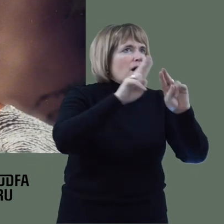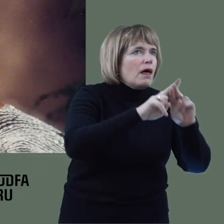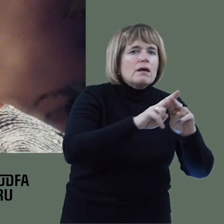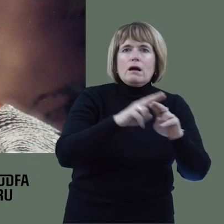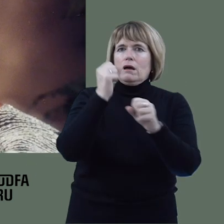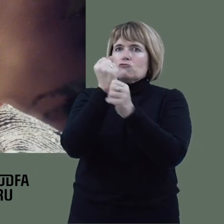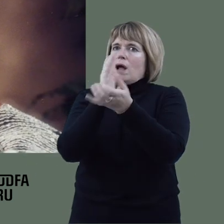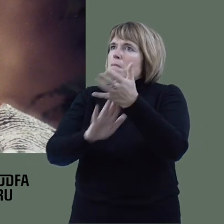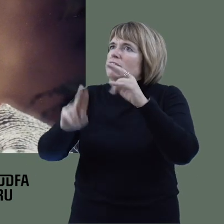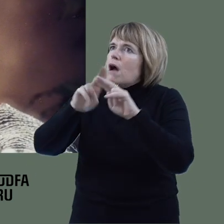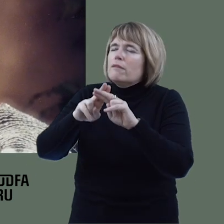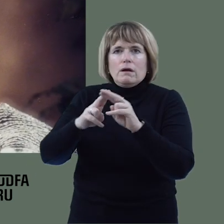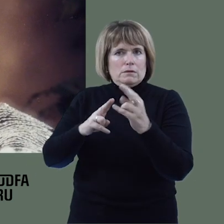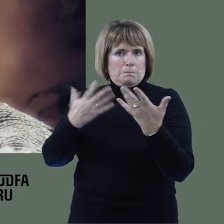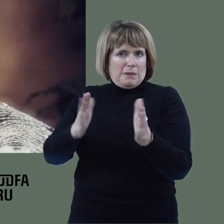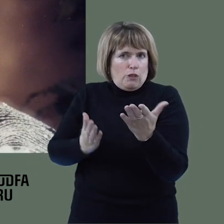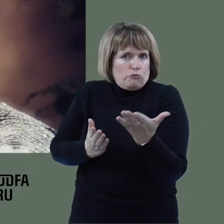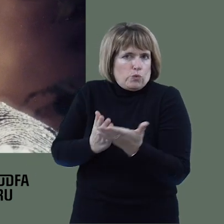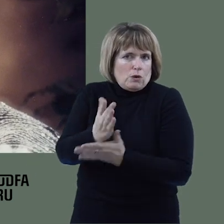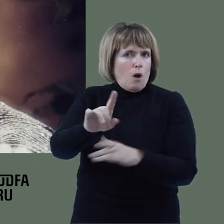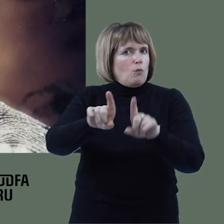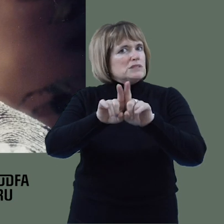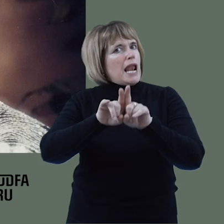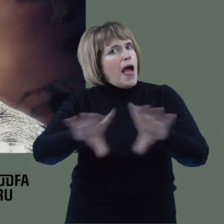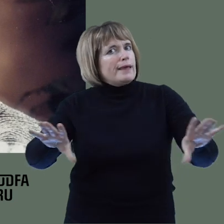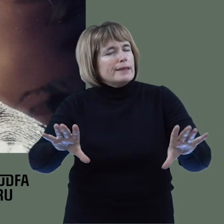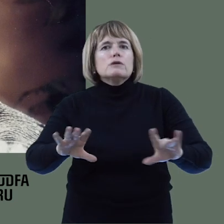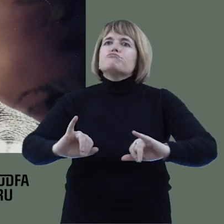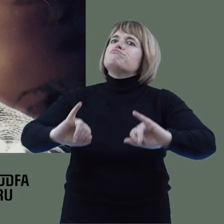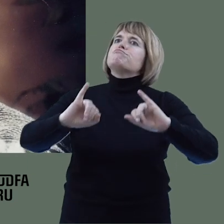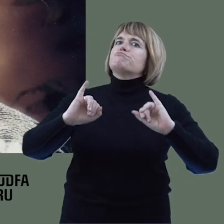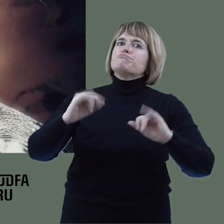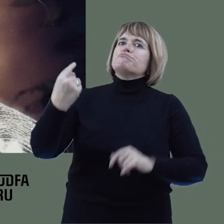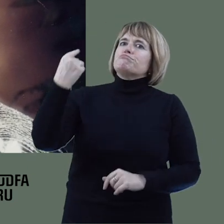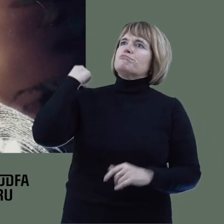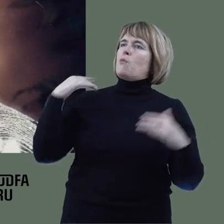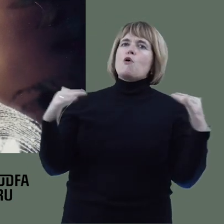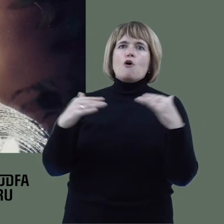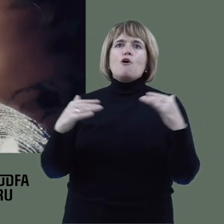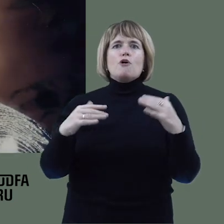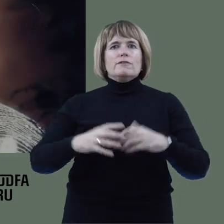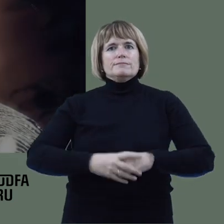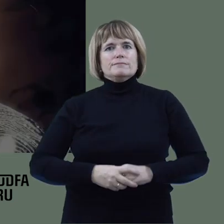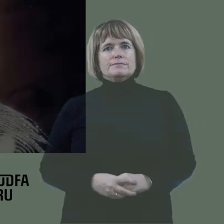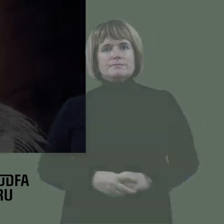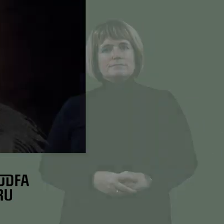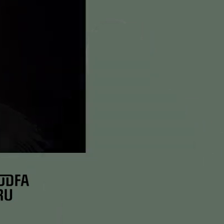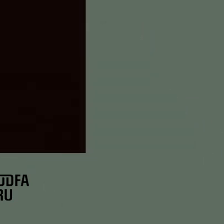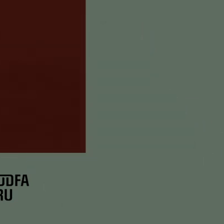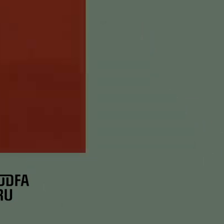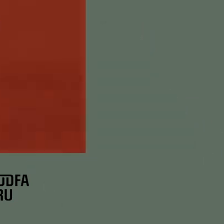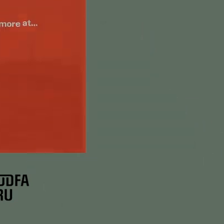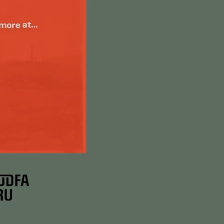many of our parents and grandparents went through in that war.